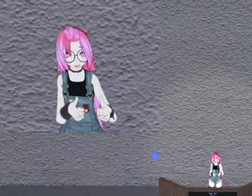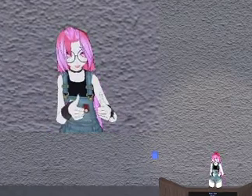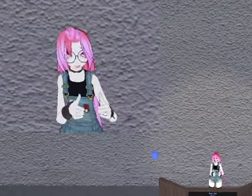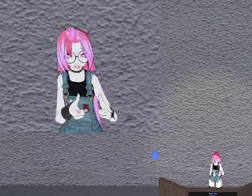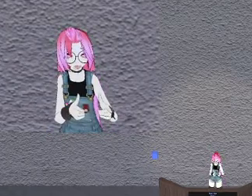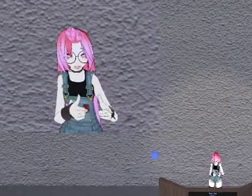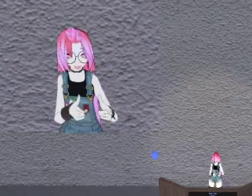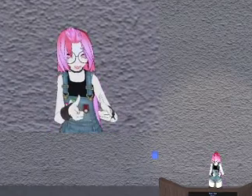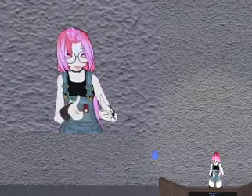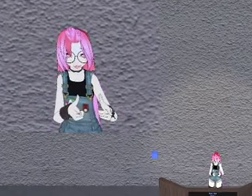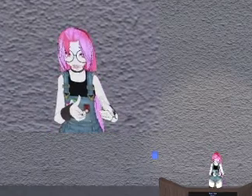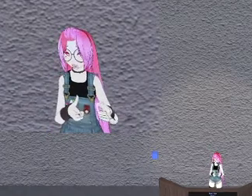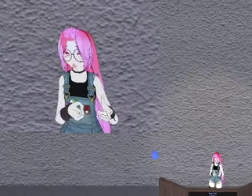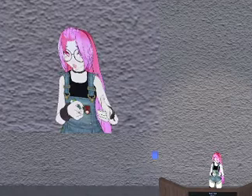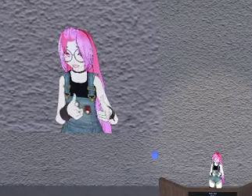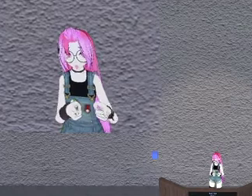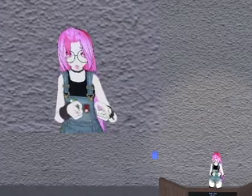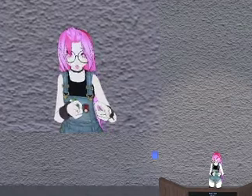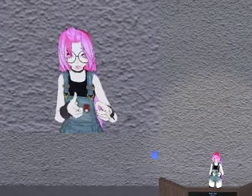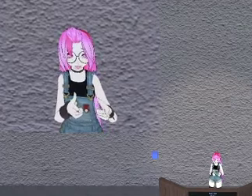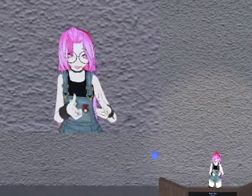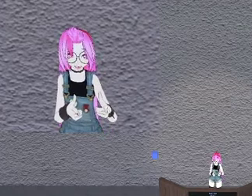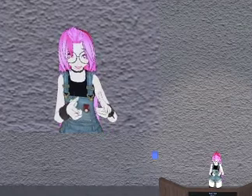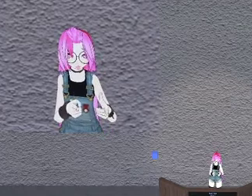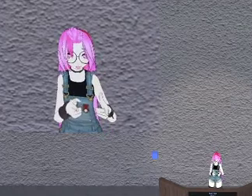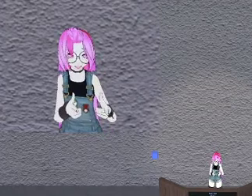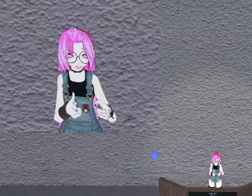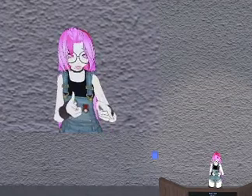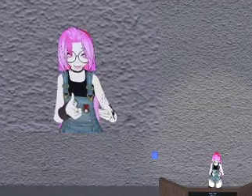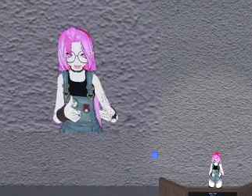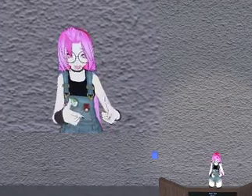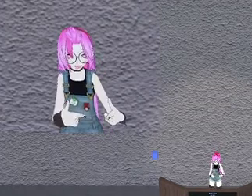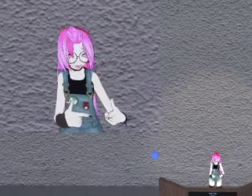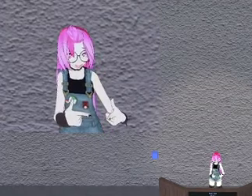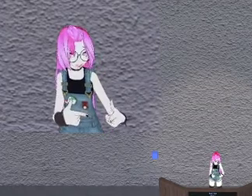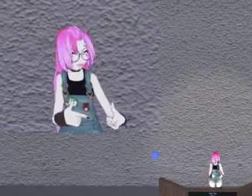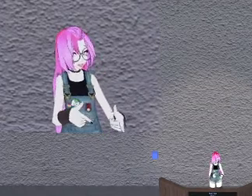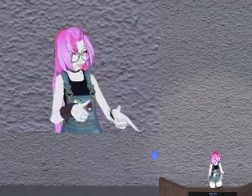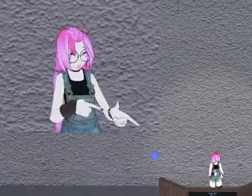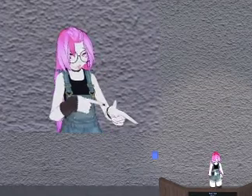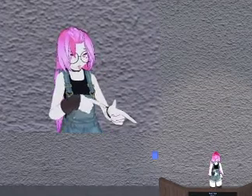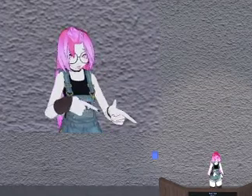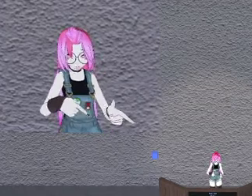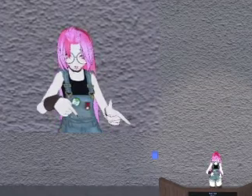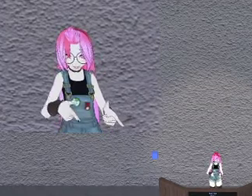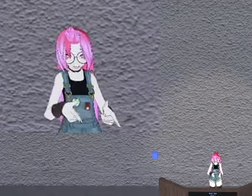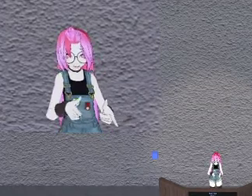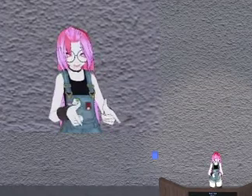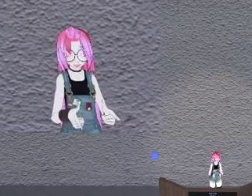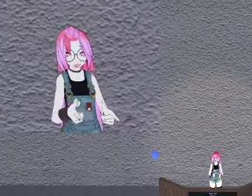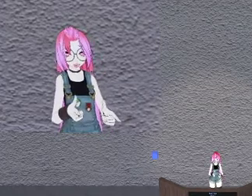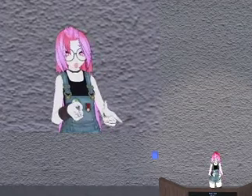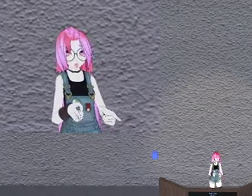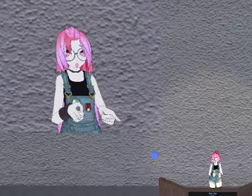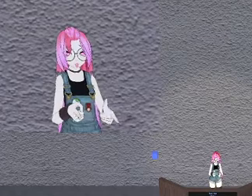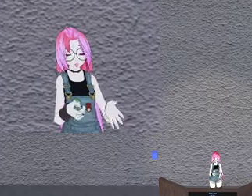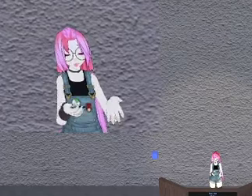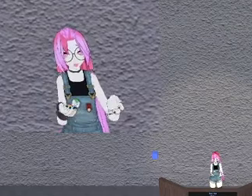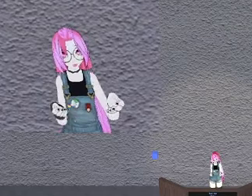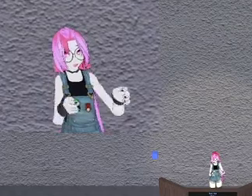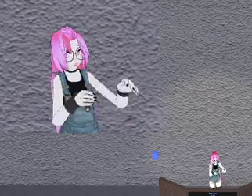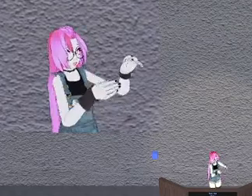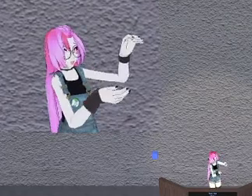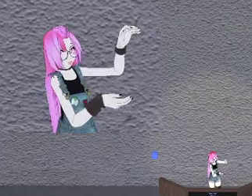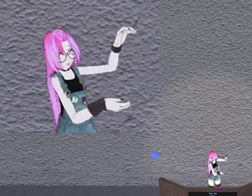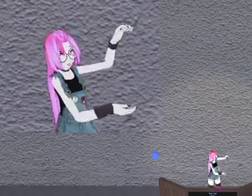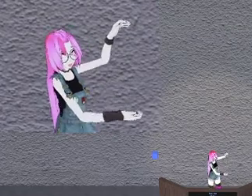doing, this is like how you'd say controller, like a video game, because you have that controller and the two joysticks, and you're going along. Or maybe